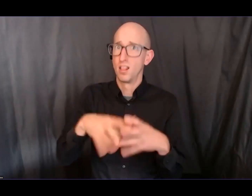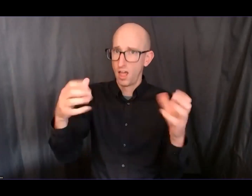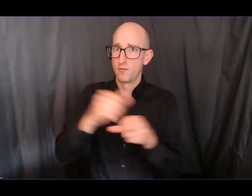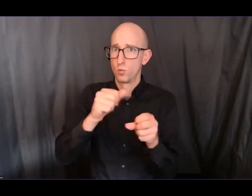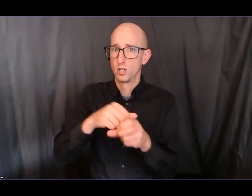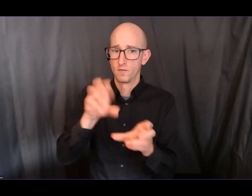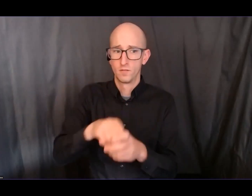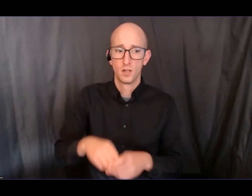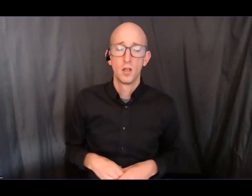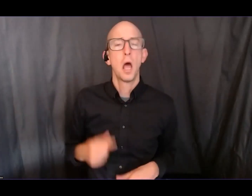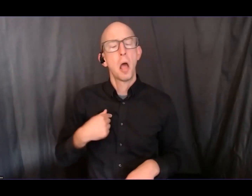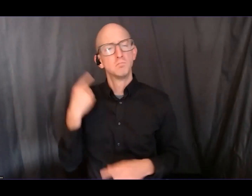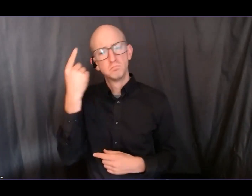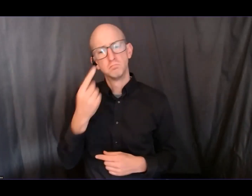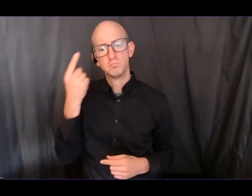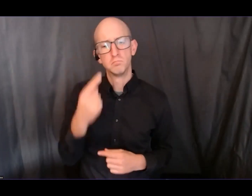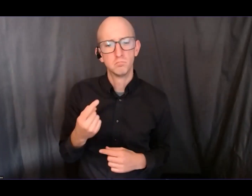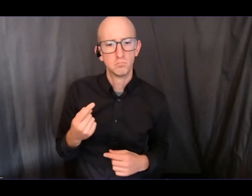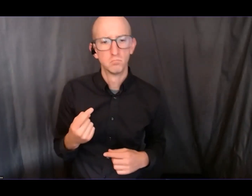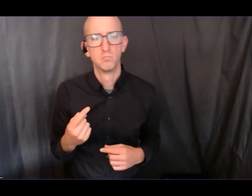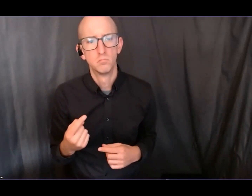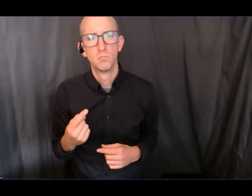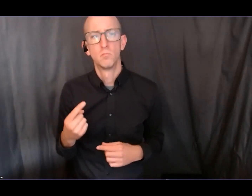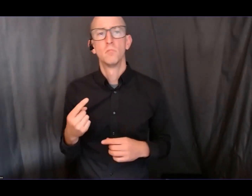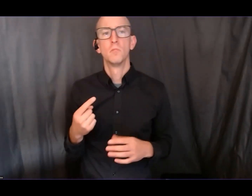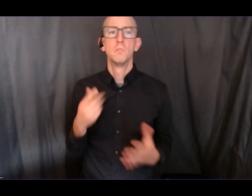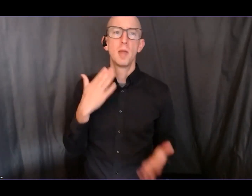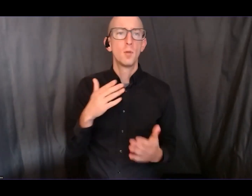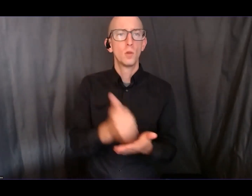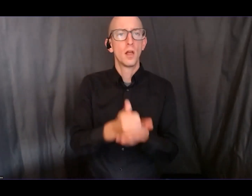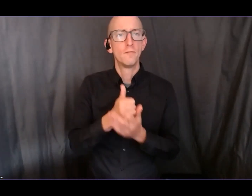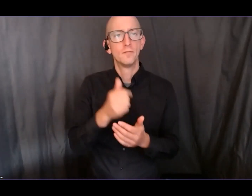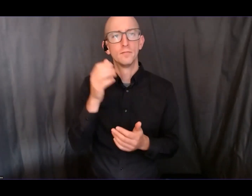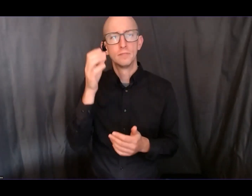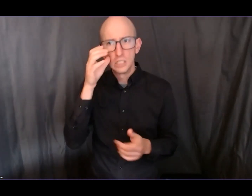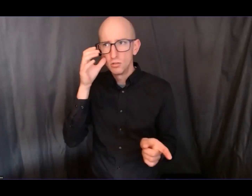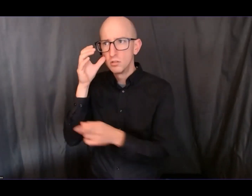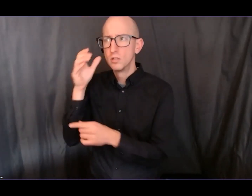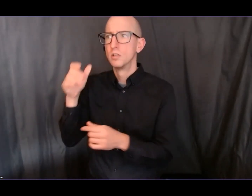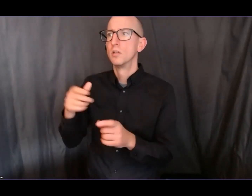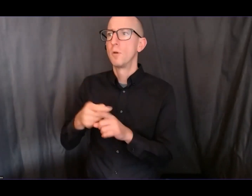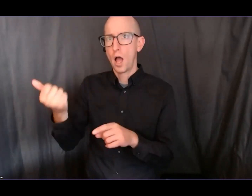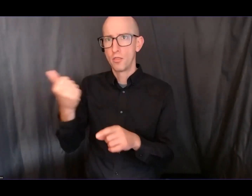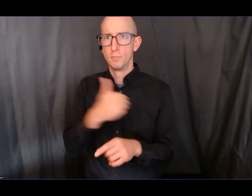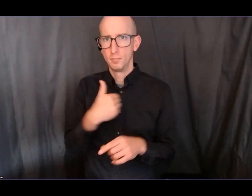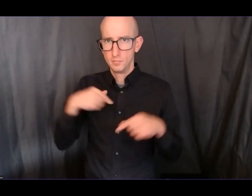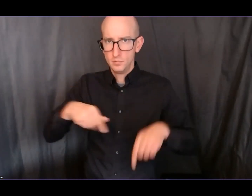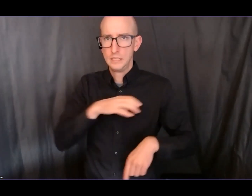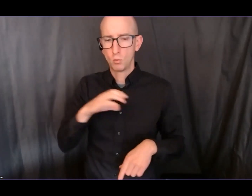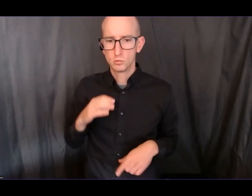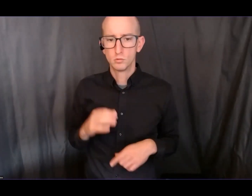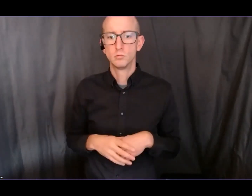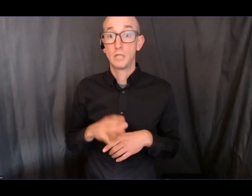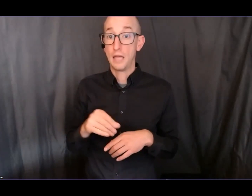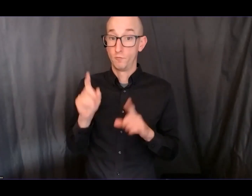think it would be helpful to hear from other council members and then also from